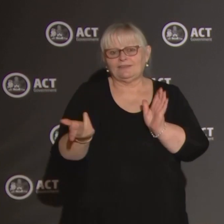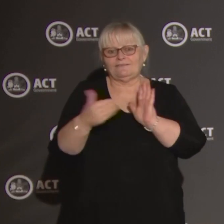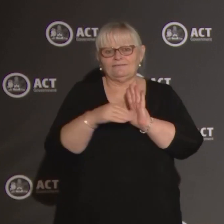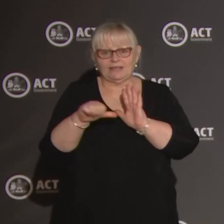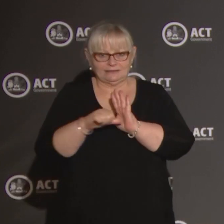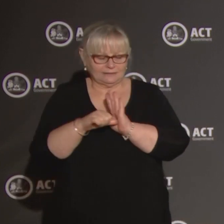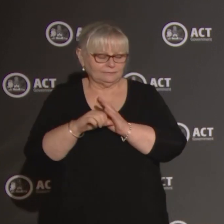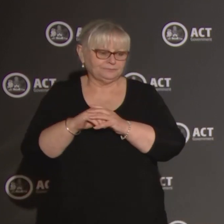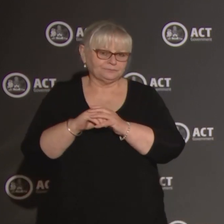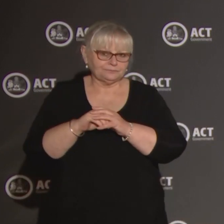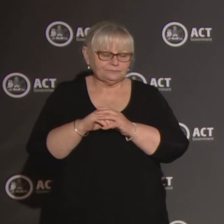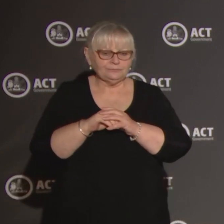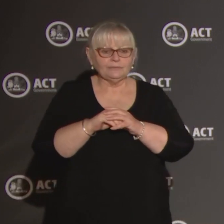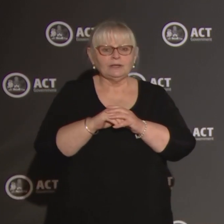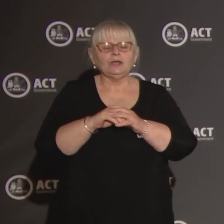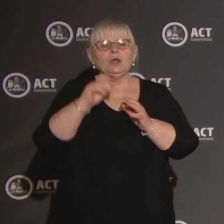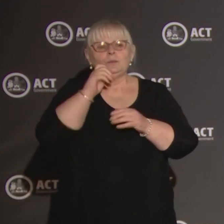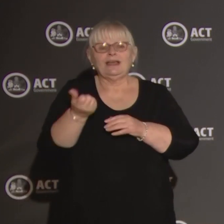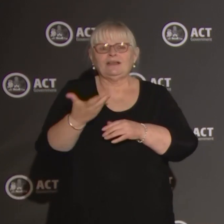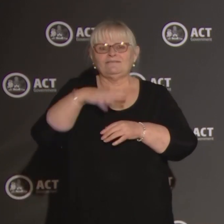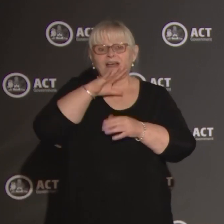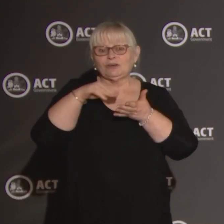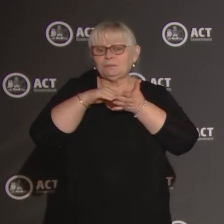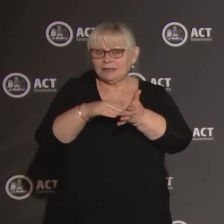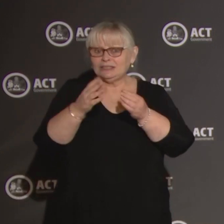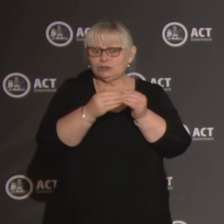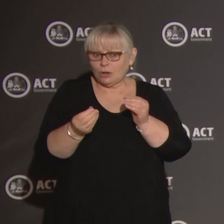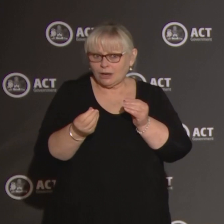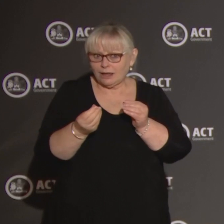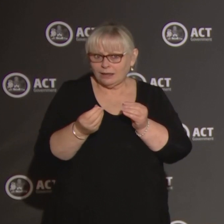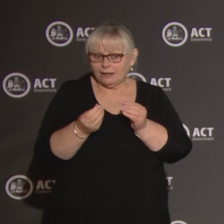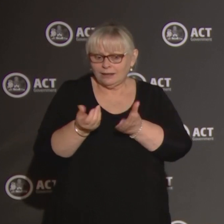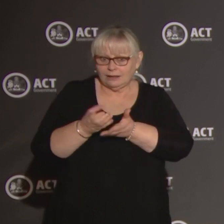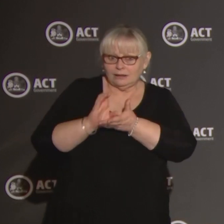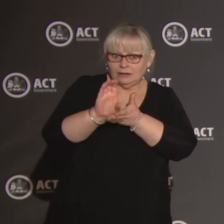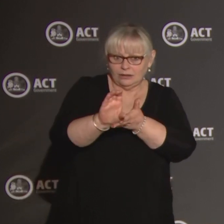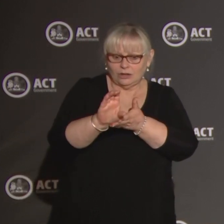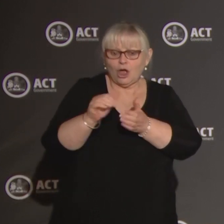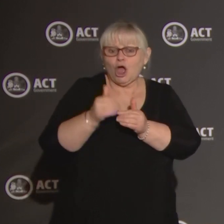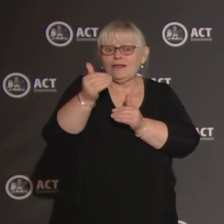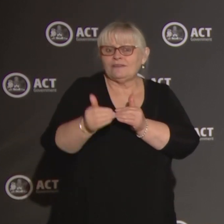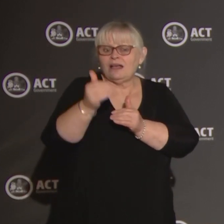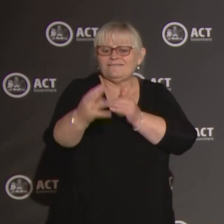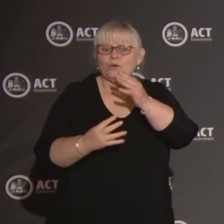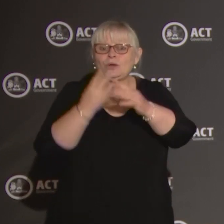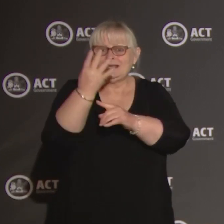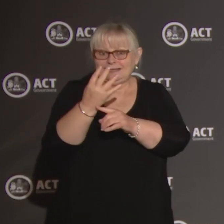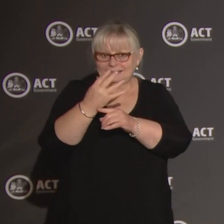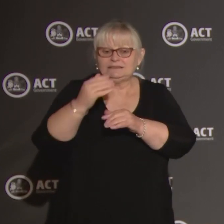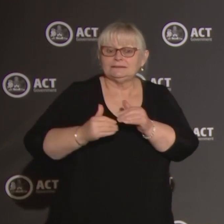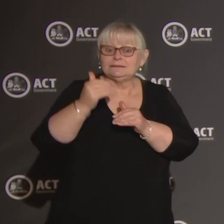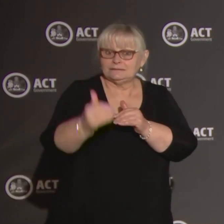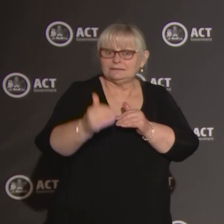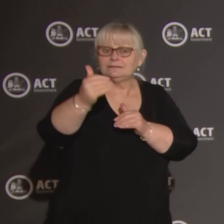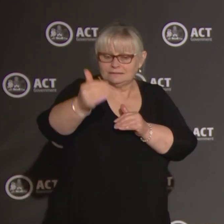Beyond this, a $500 million boost will be provided over 4 years in the 21-22 budget